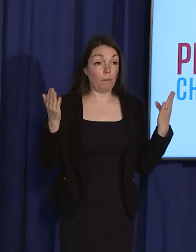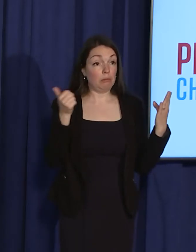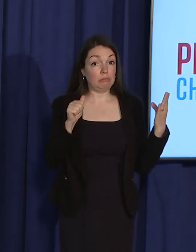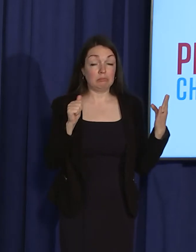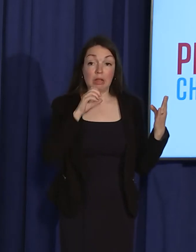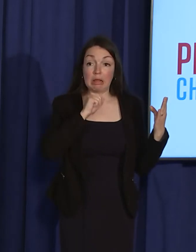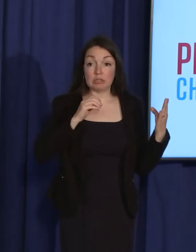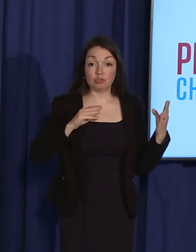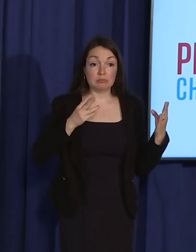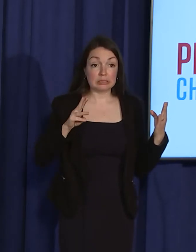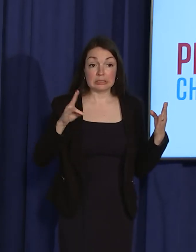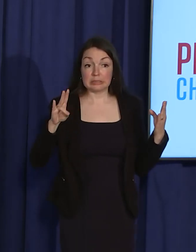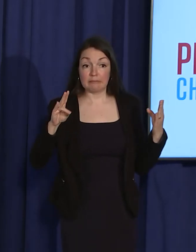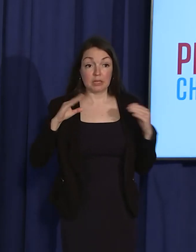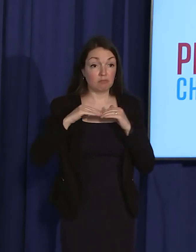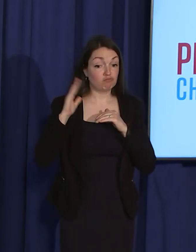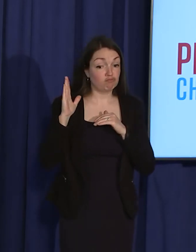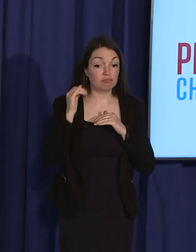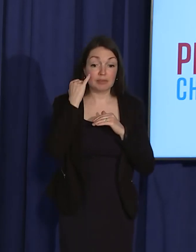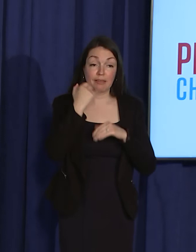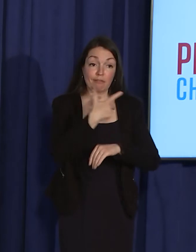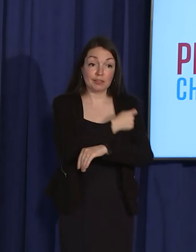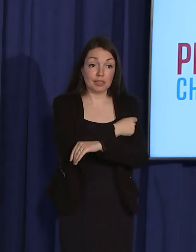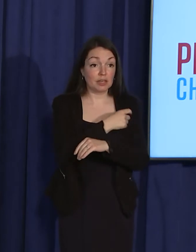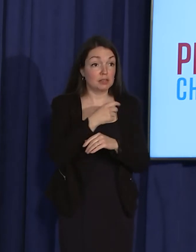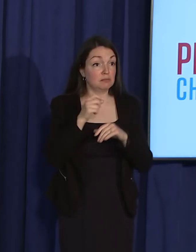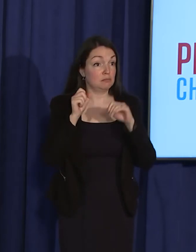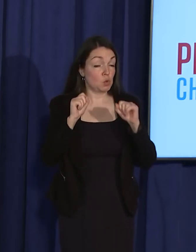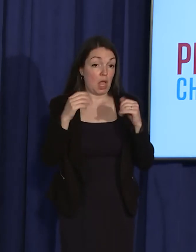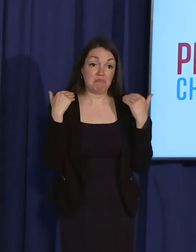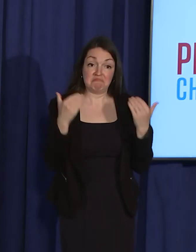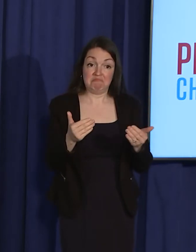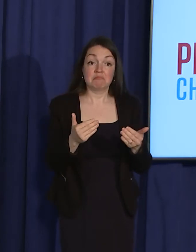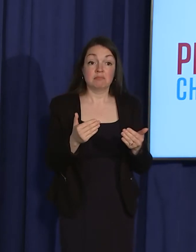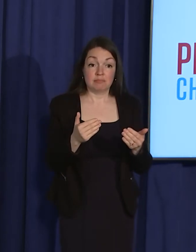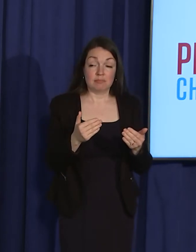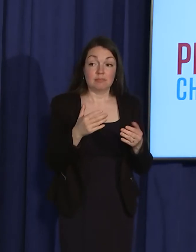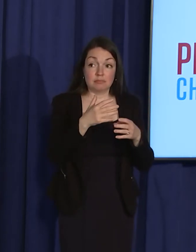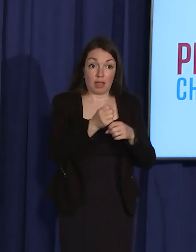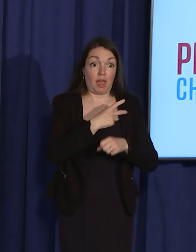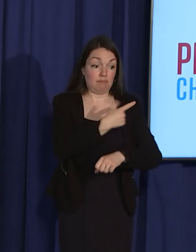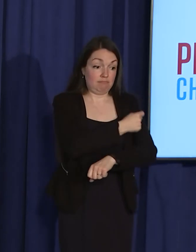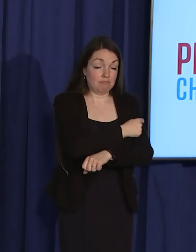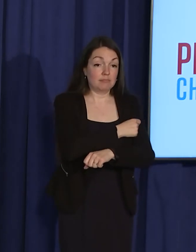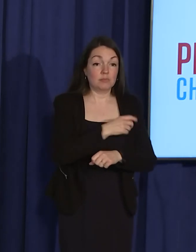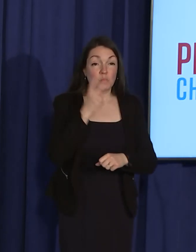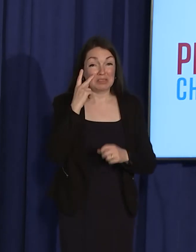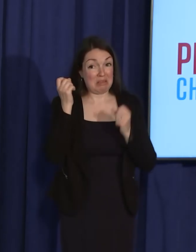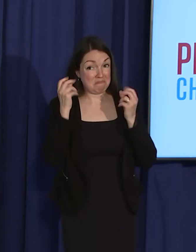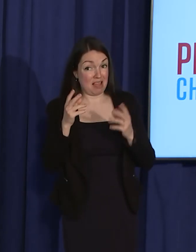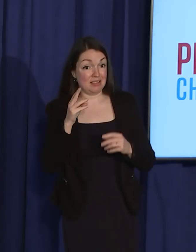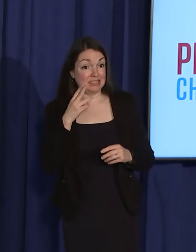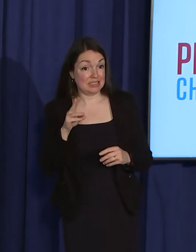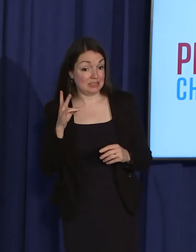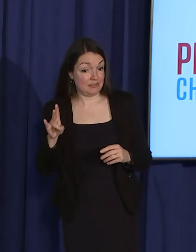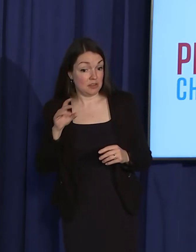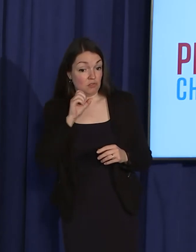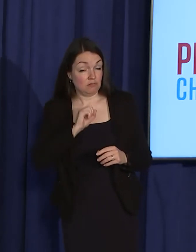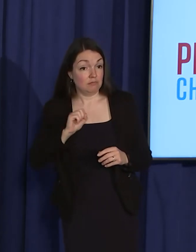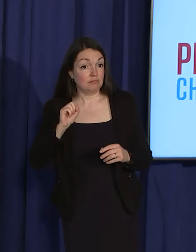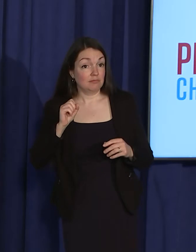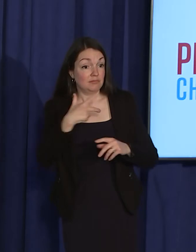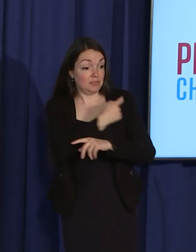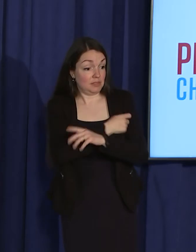16 and 17 for vaccination, and if we can see a lot of 16 and 17-year-olds vaccinated, it will make us feel